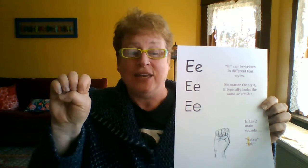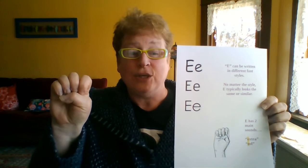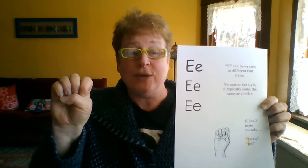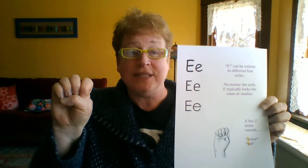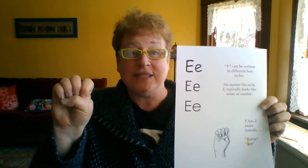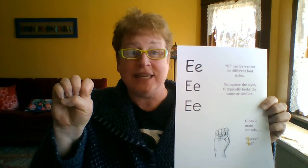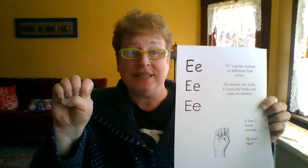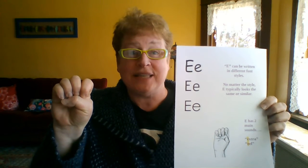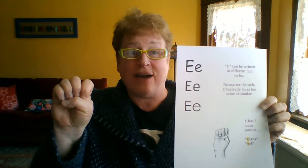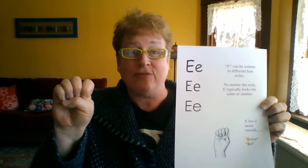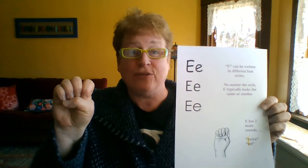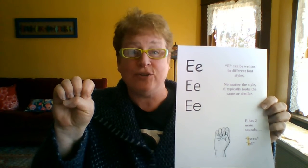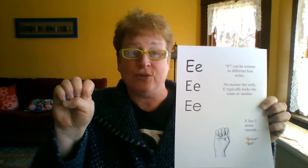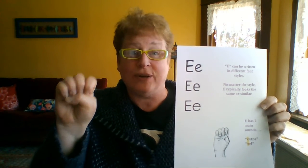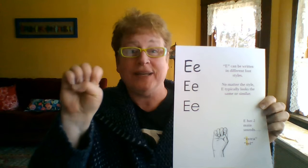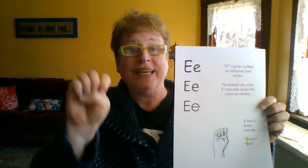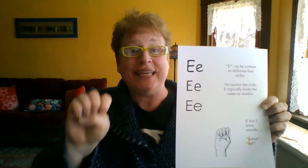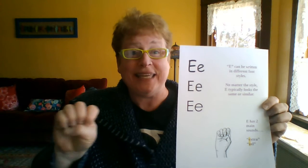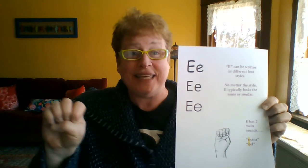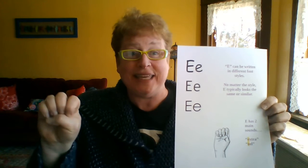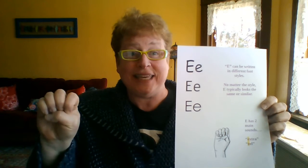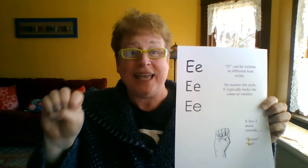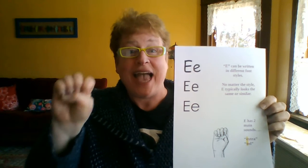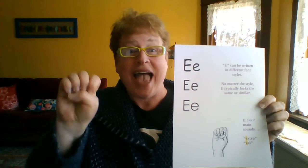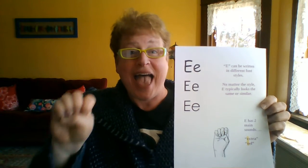you can say the sound for short E,